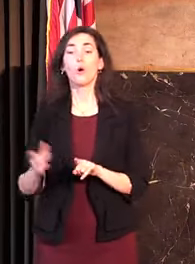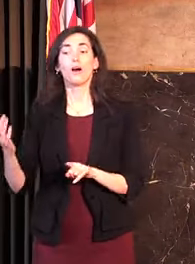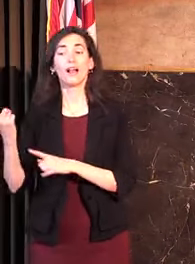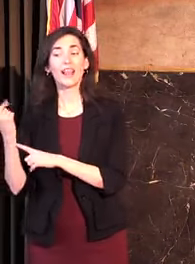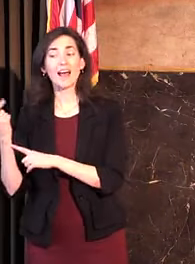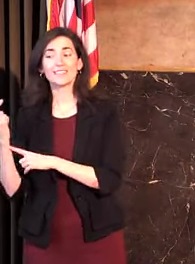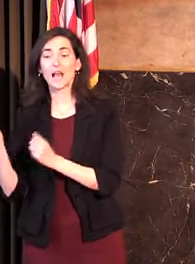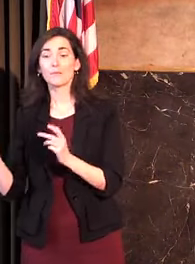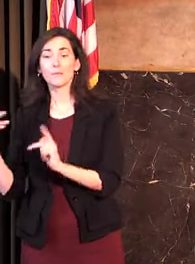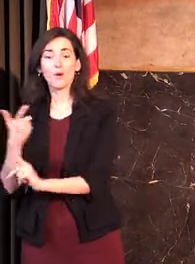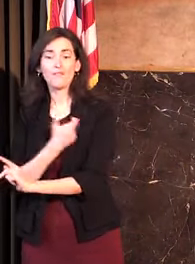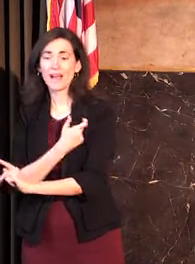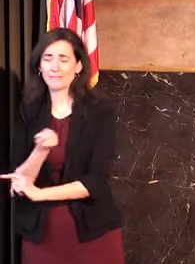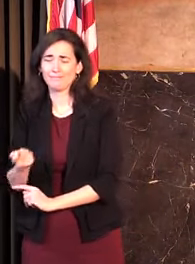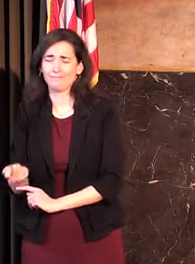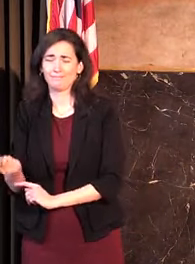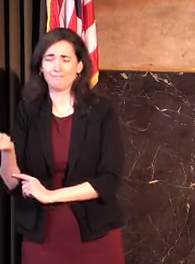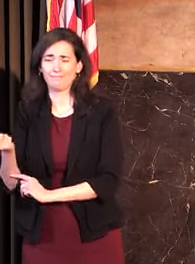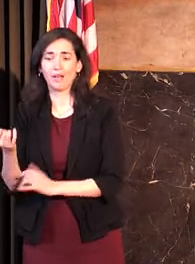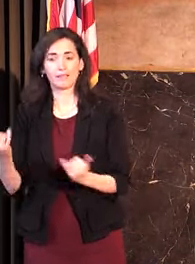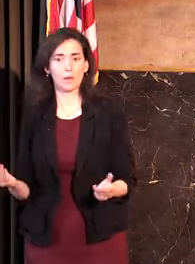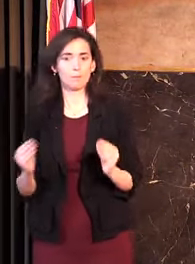time last year. It's not enough.